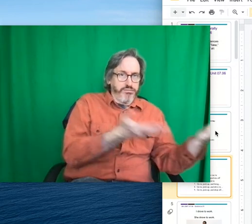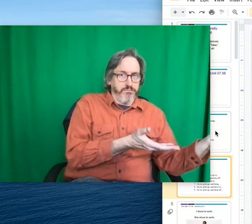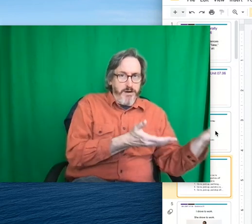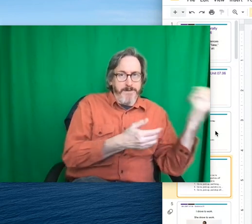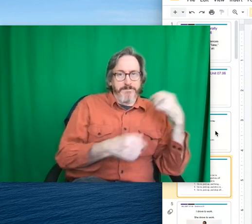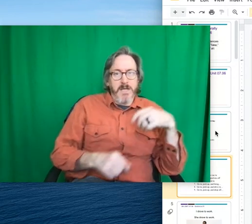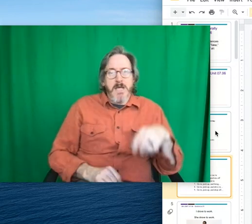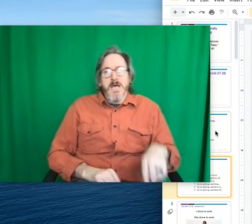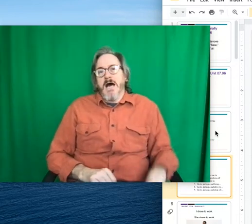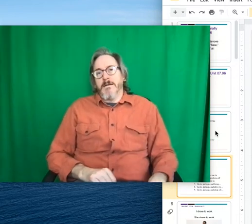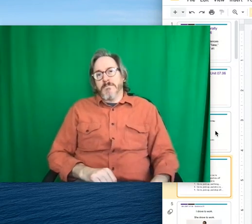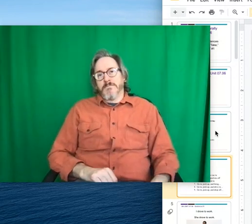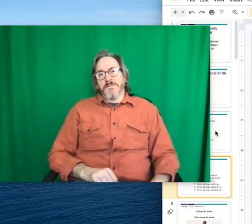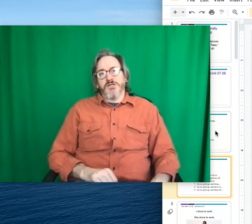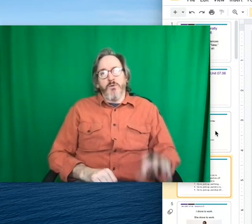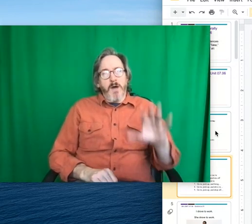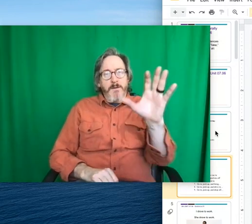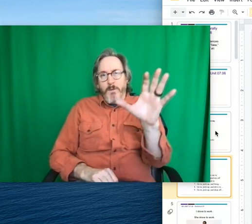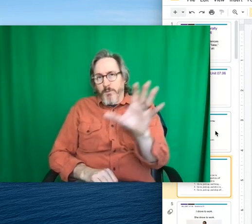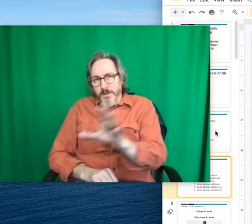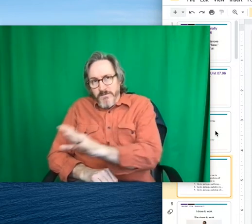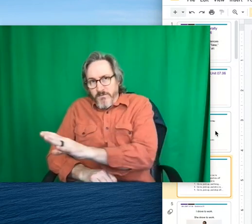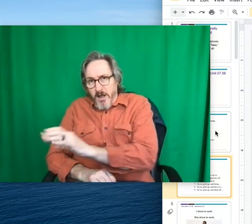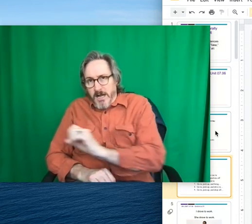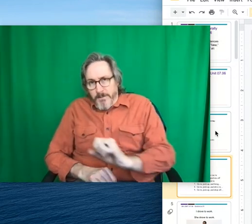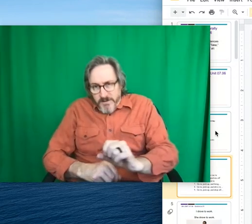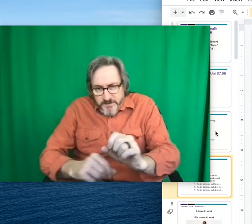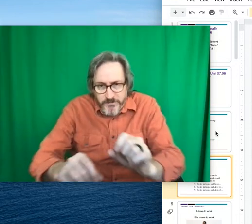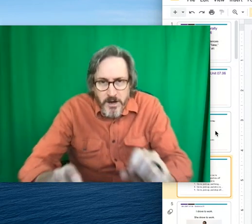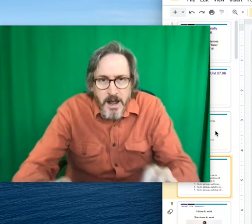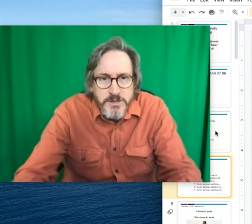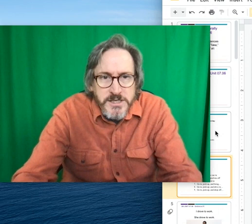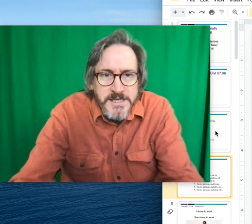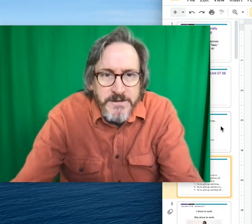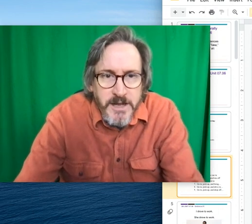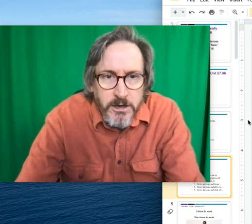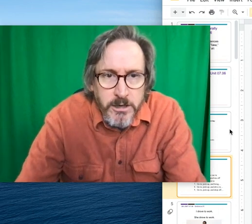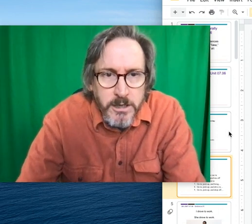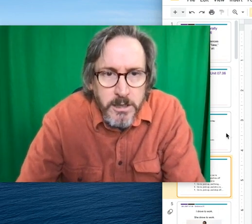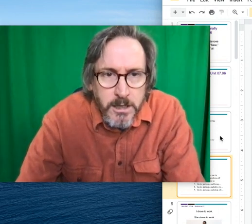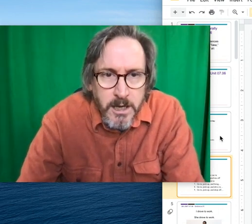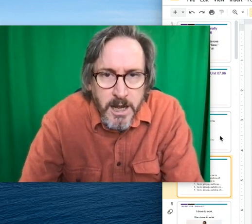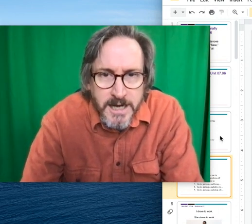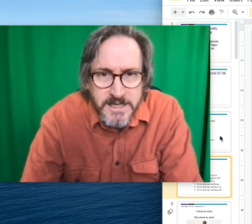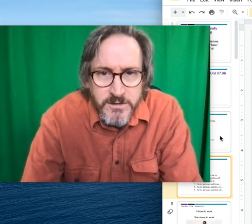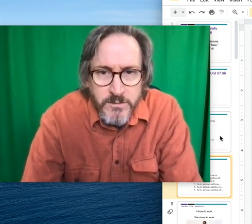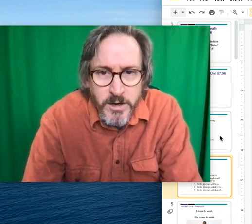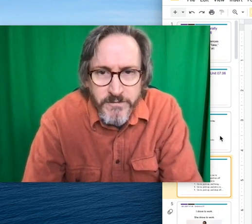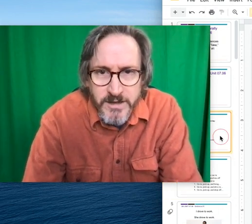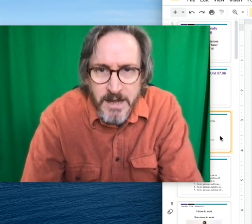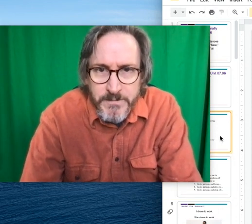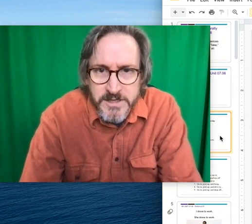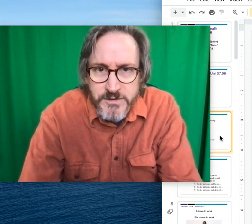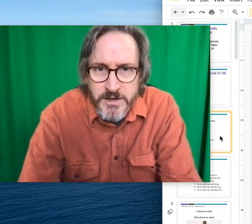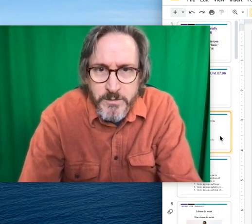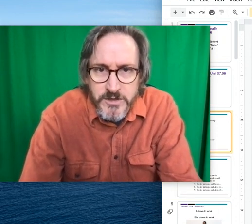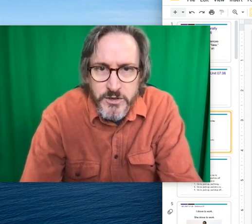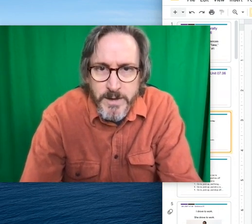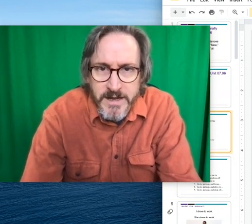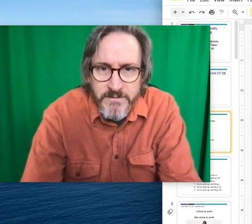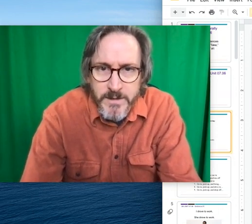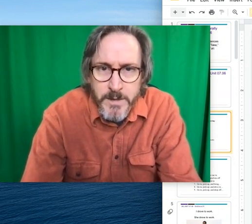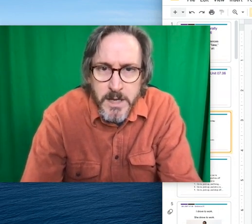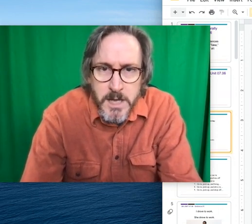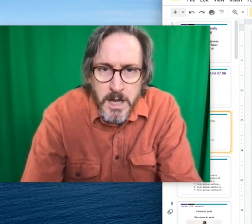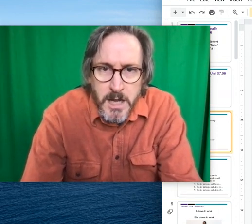this bring. So we put a couple of different options in there. I didn't want to fill up the screen with too